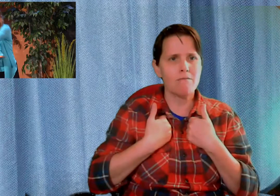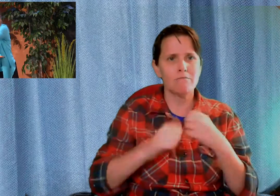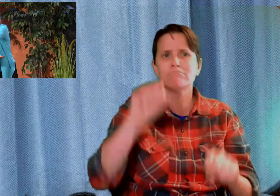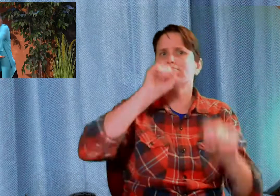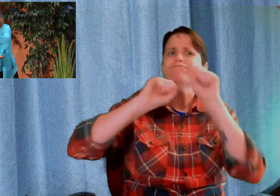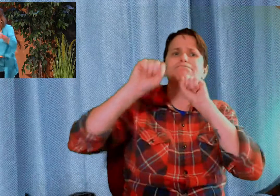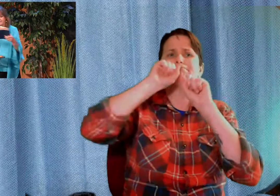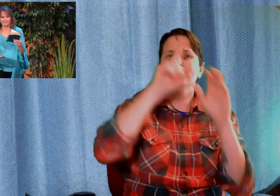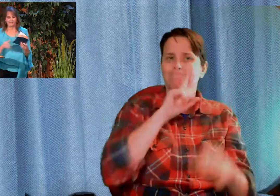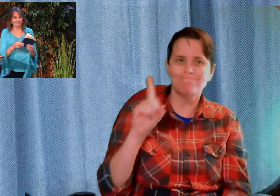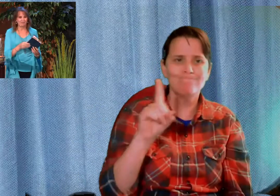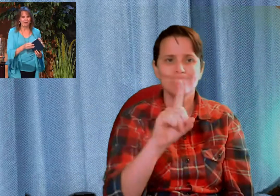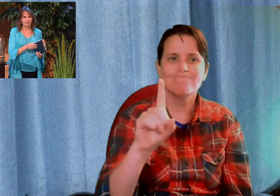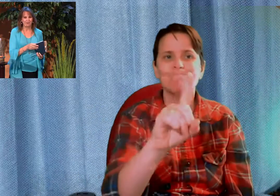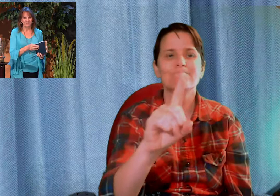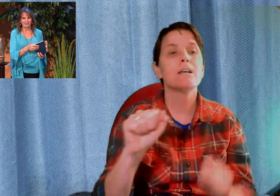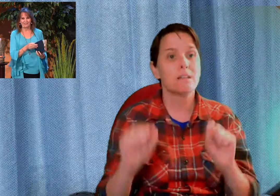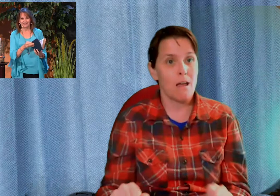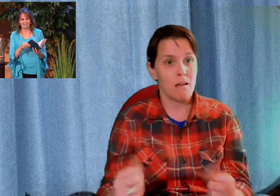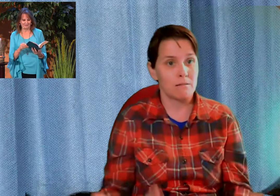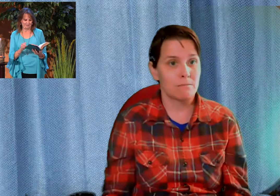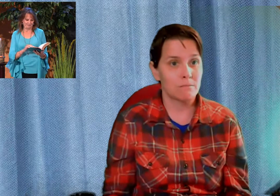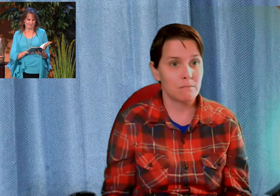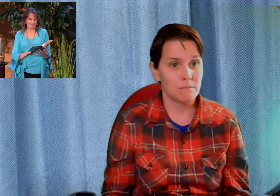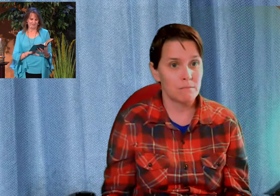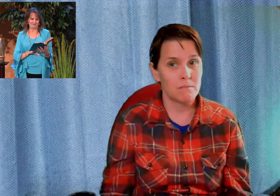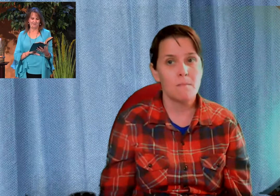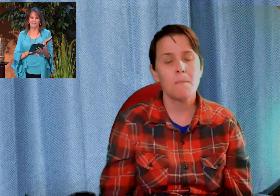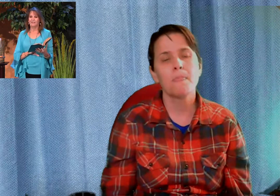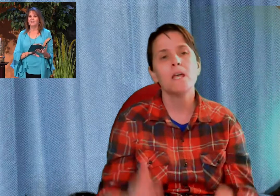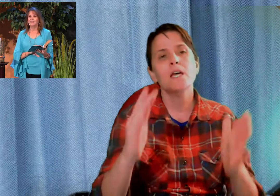Jesus says to us from Matthew 6.